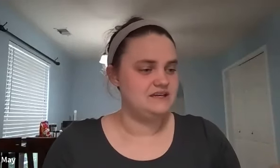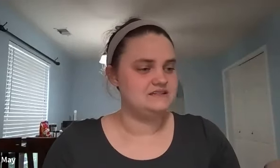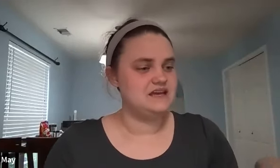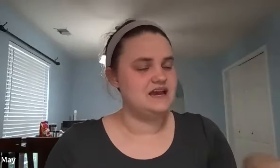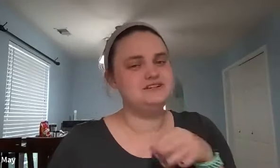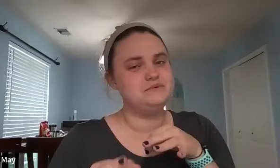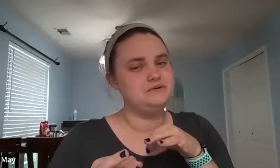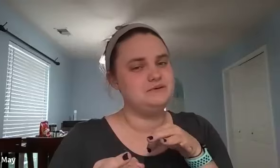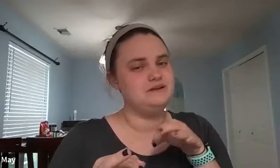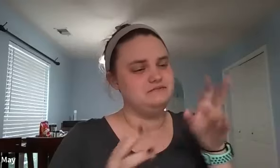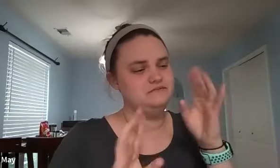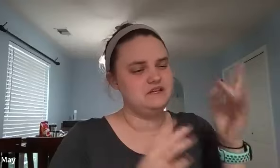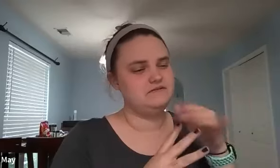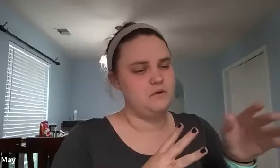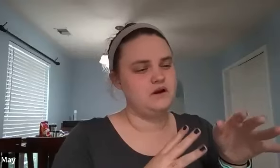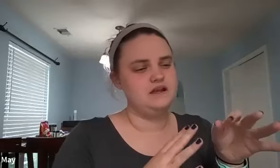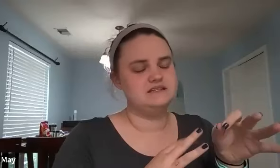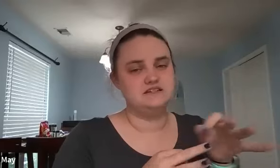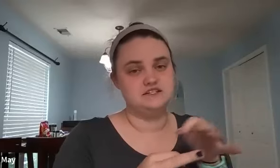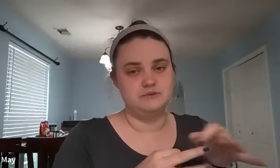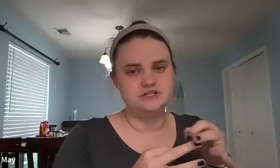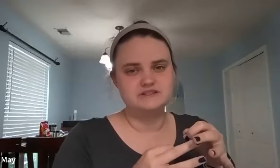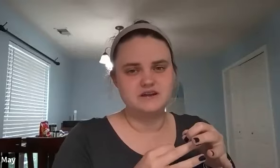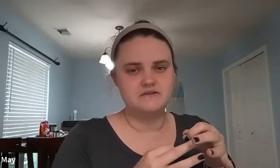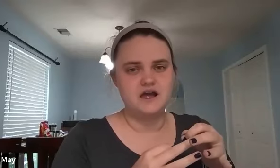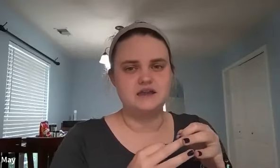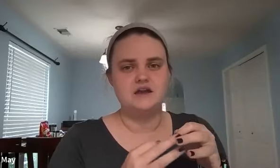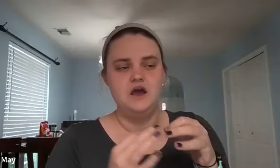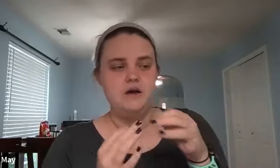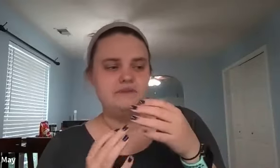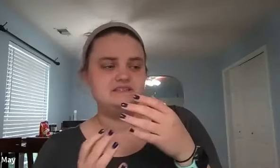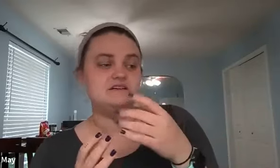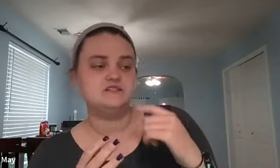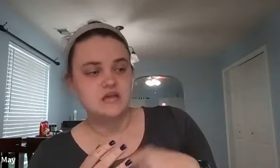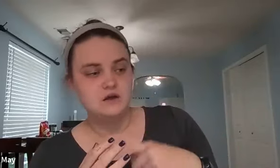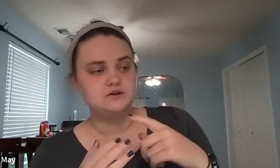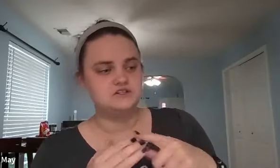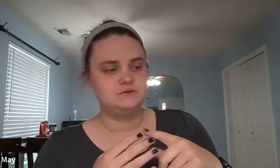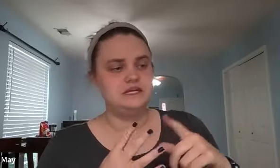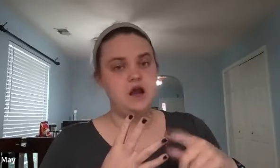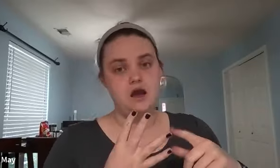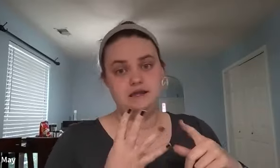is actually it's like 4 is descriptions of like basically sour, sweet, hot, and